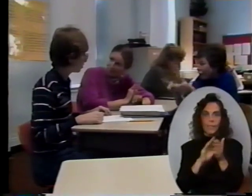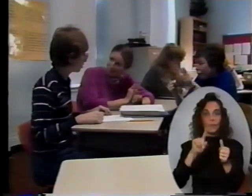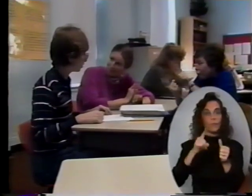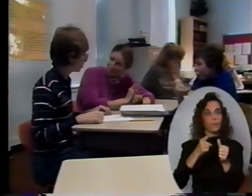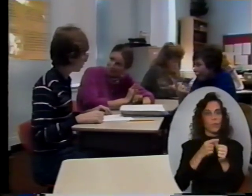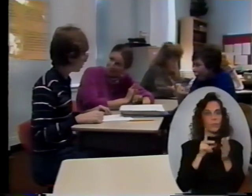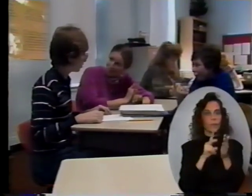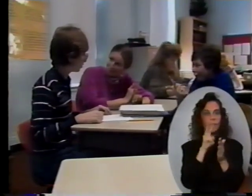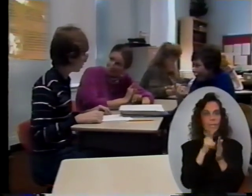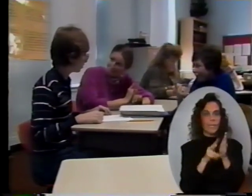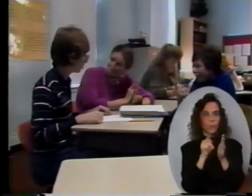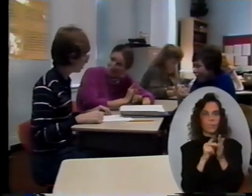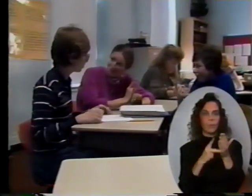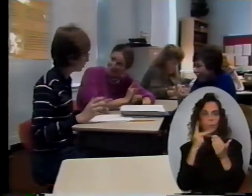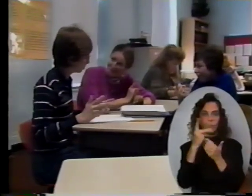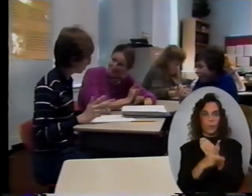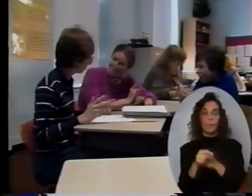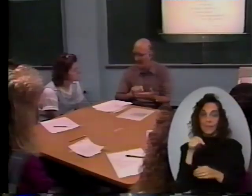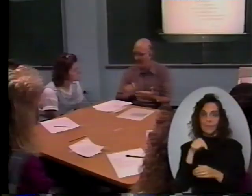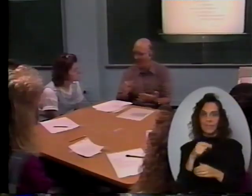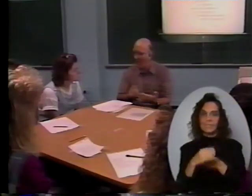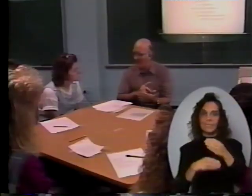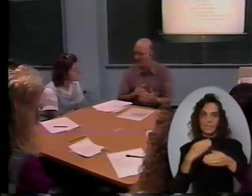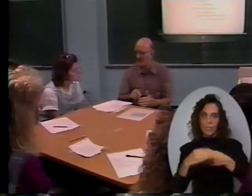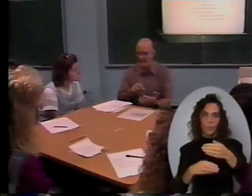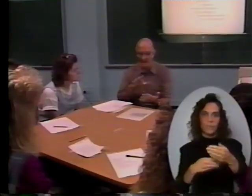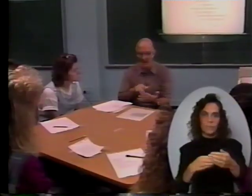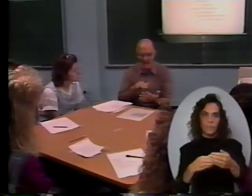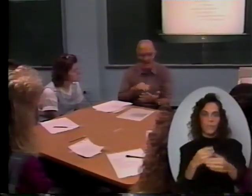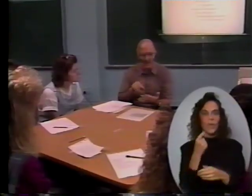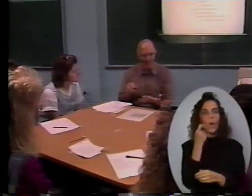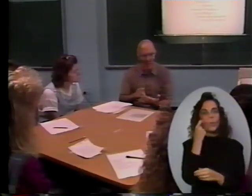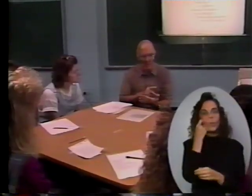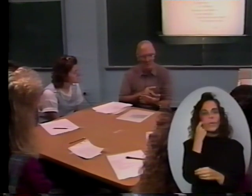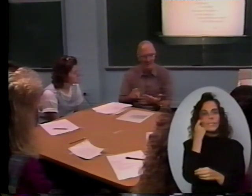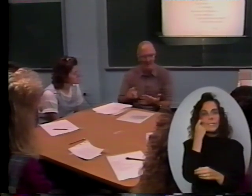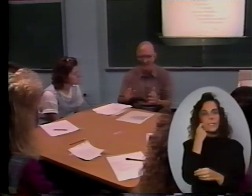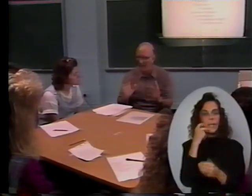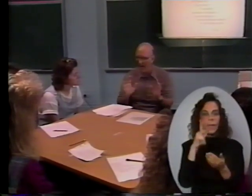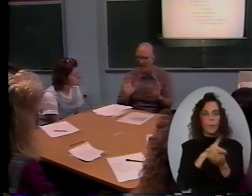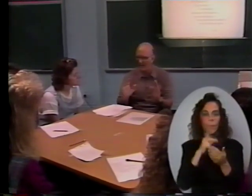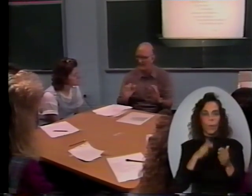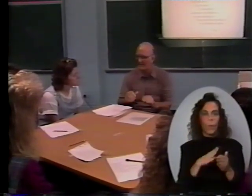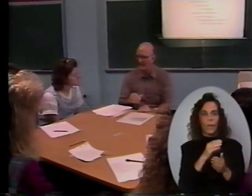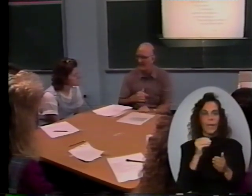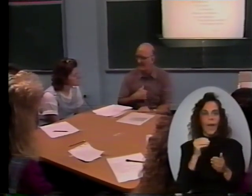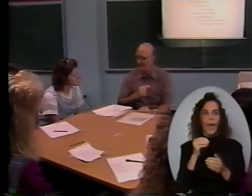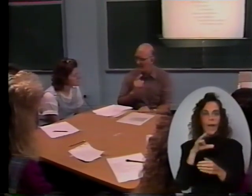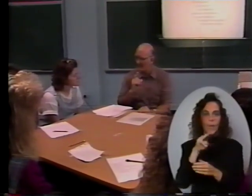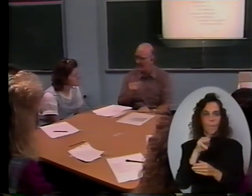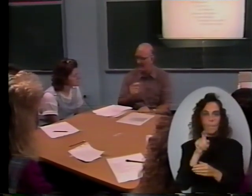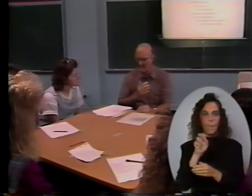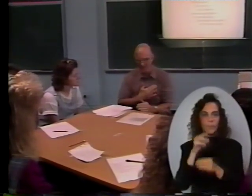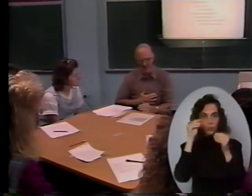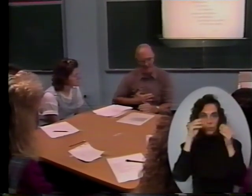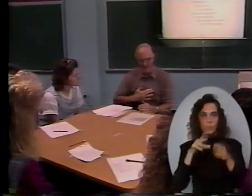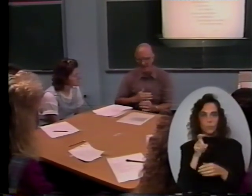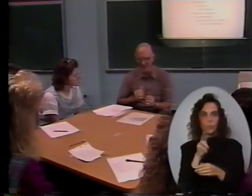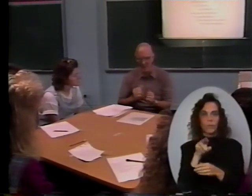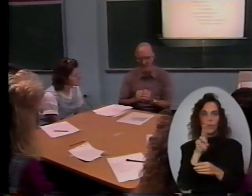program in this series. Recently, poet and master teacher Dr. Robert Panara